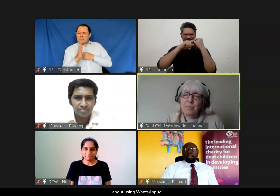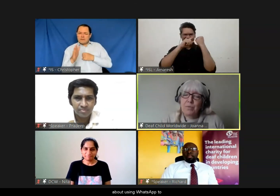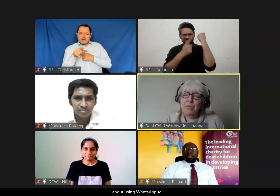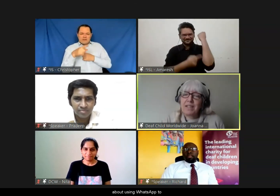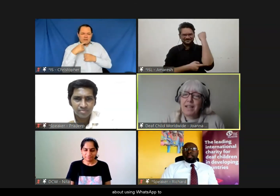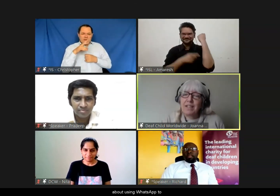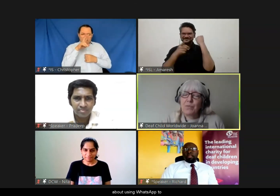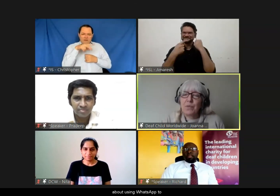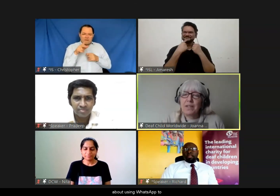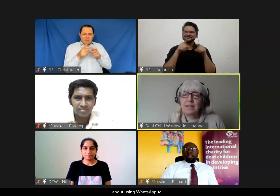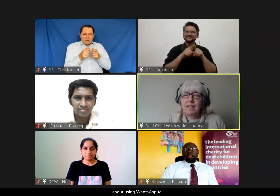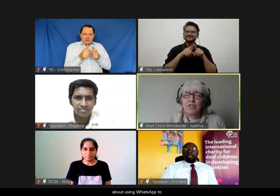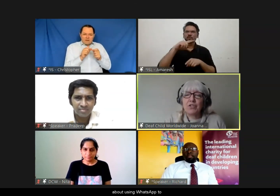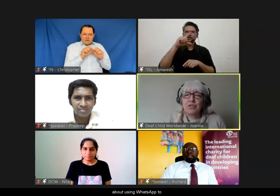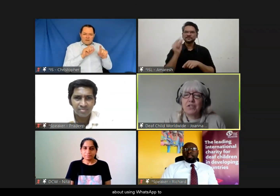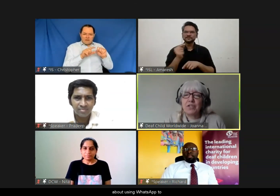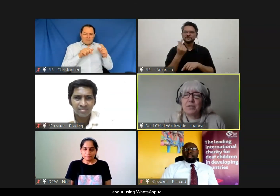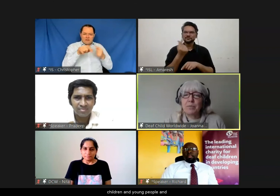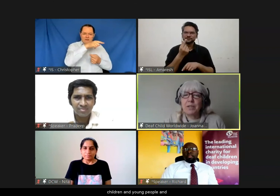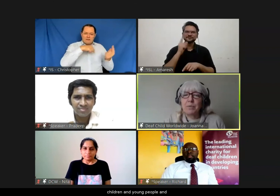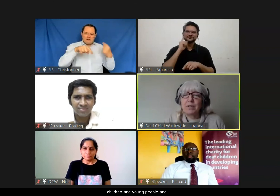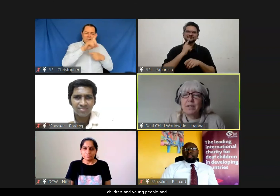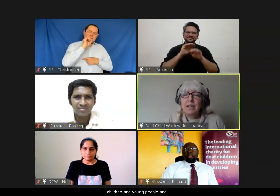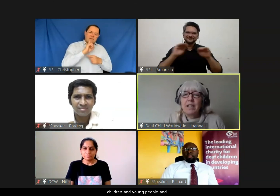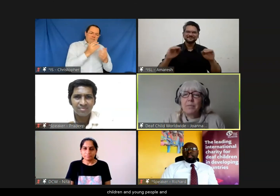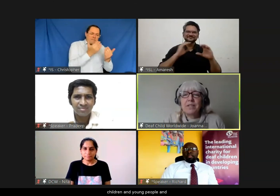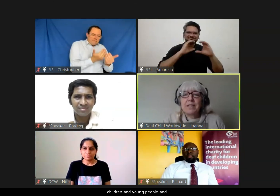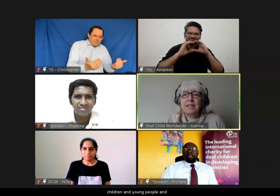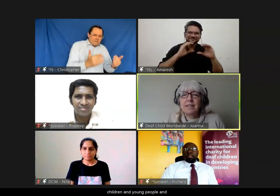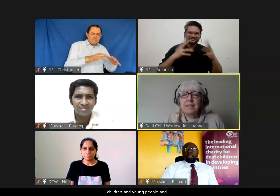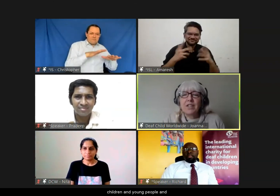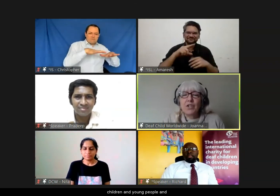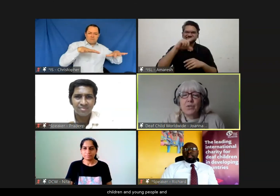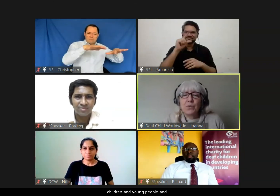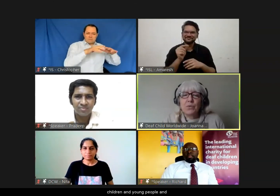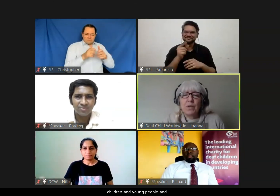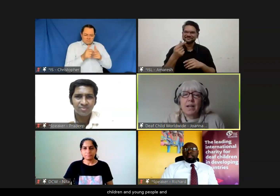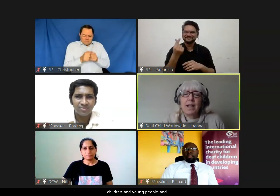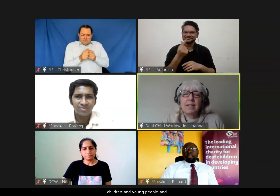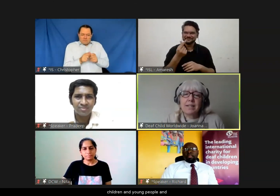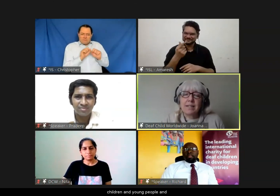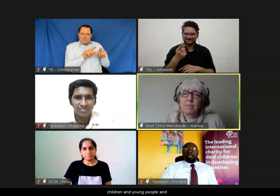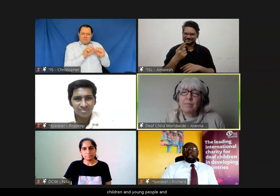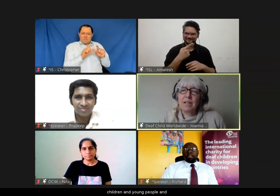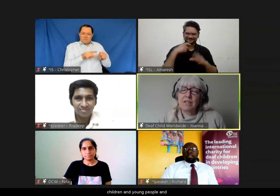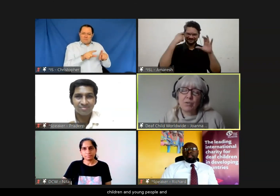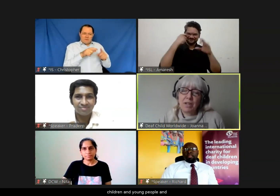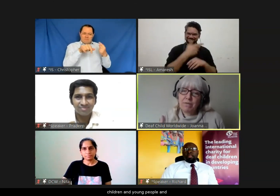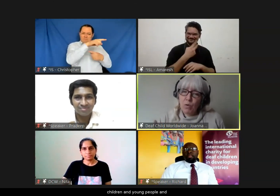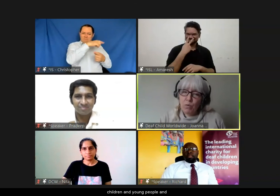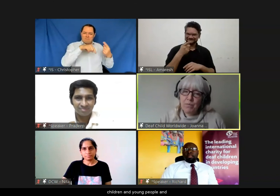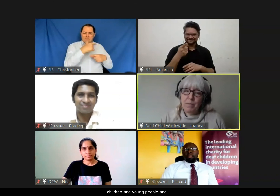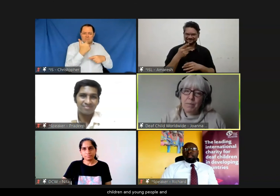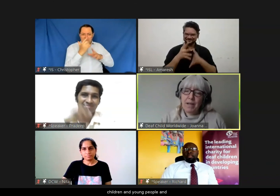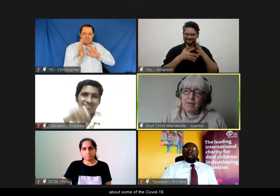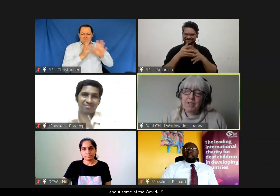to communicate with deaf children and young people, and particularly to ask them, to